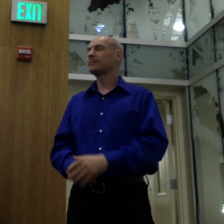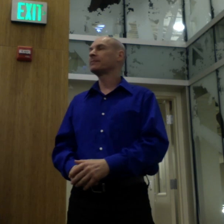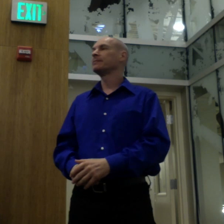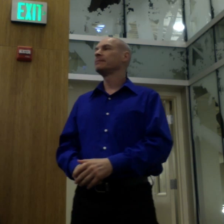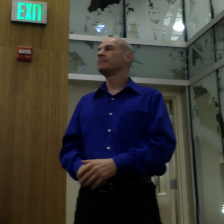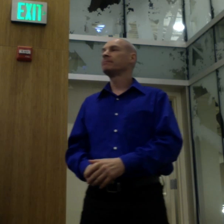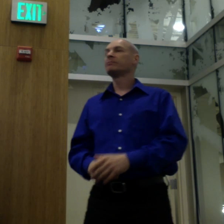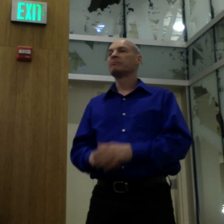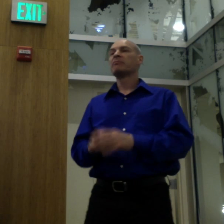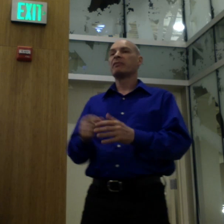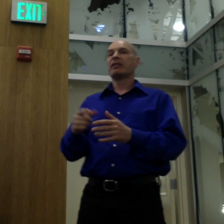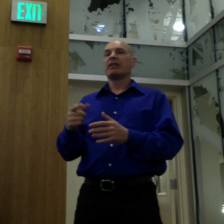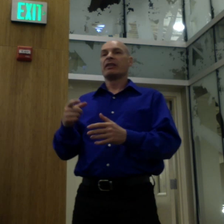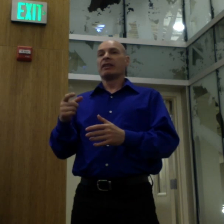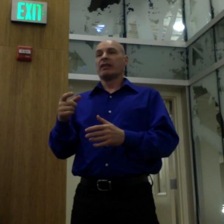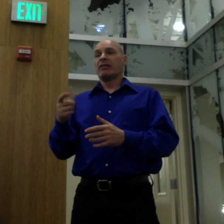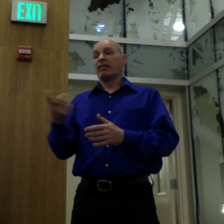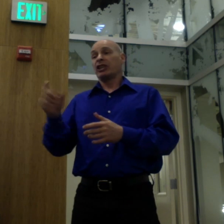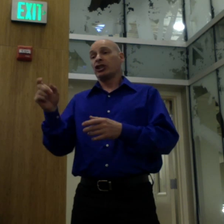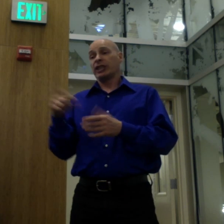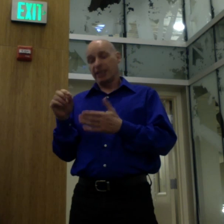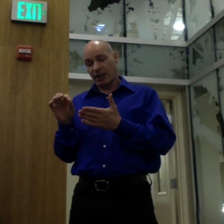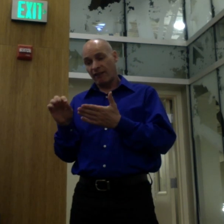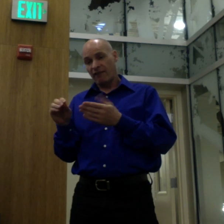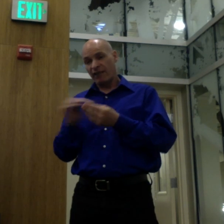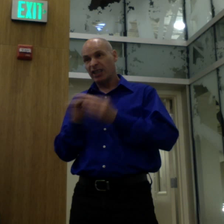Tie things together, to mend something.